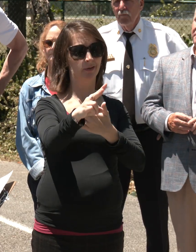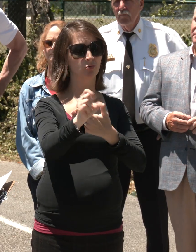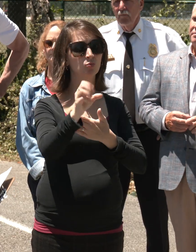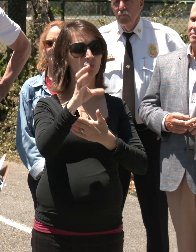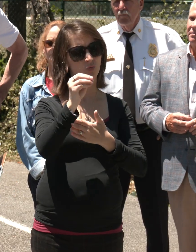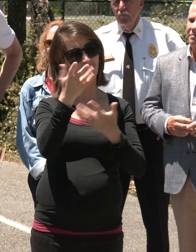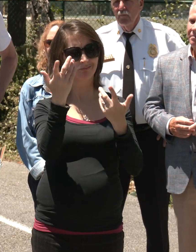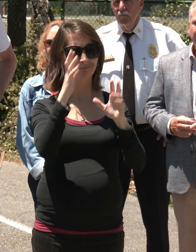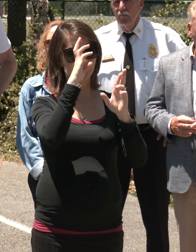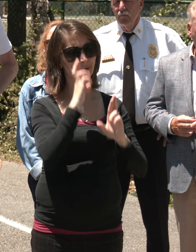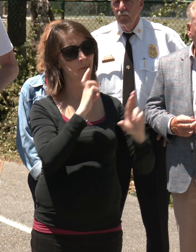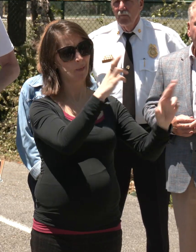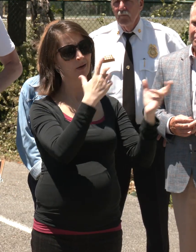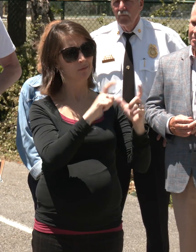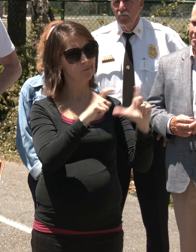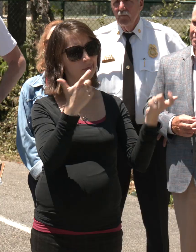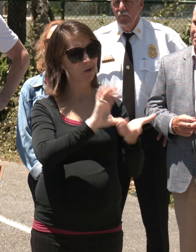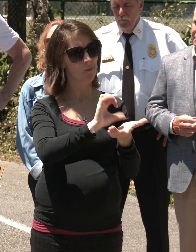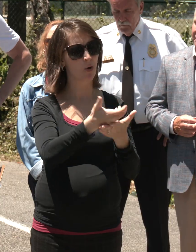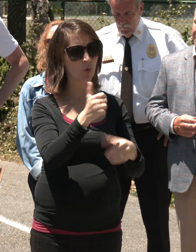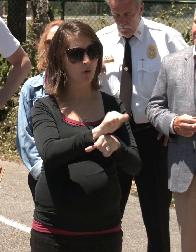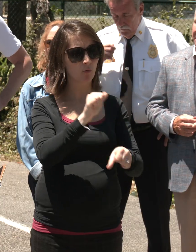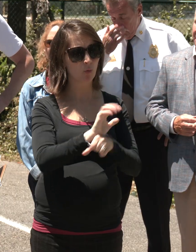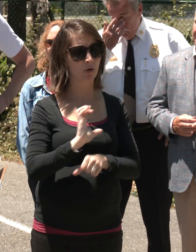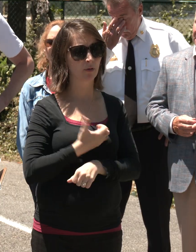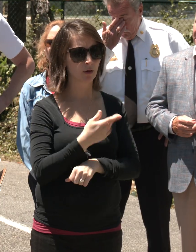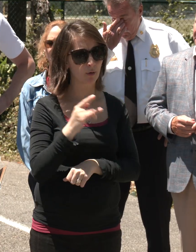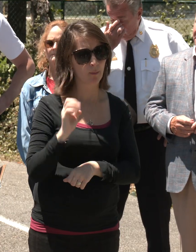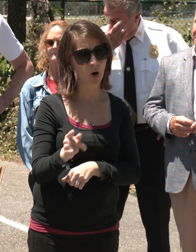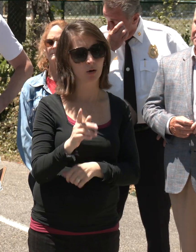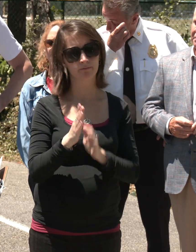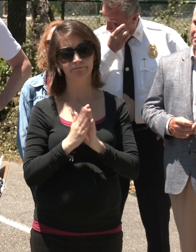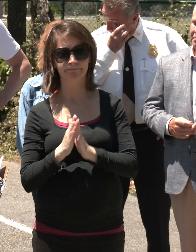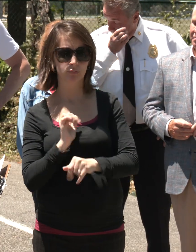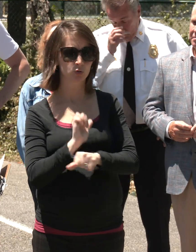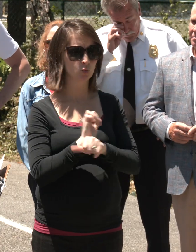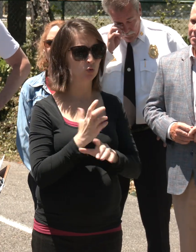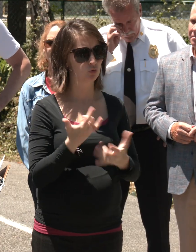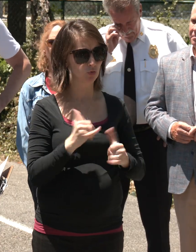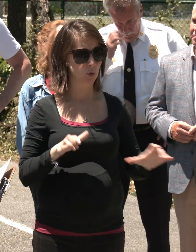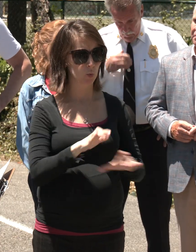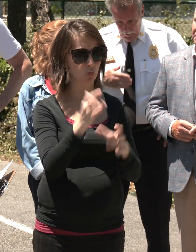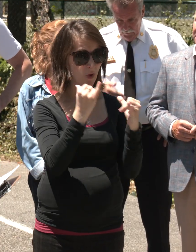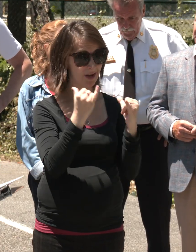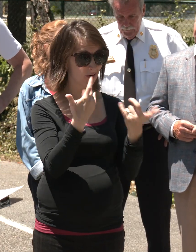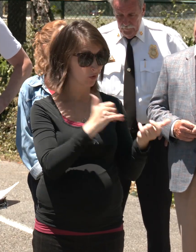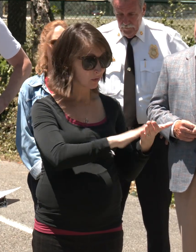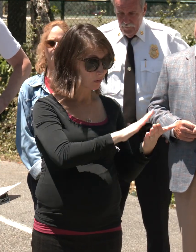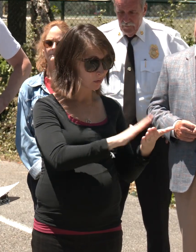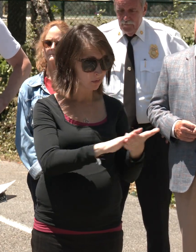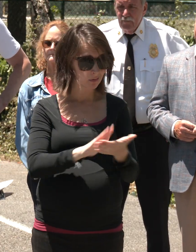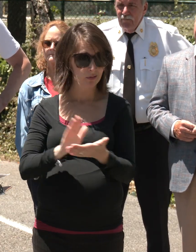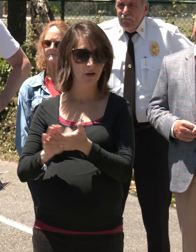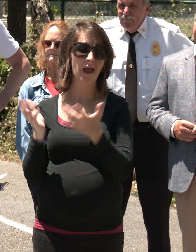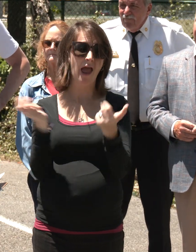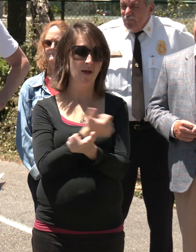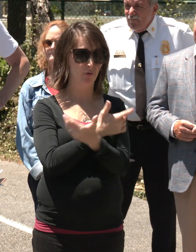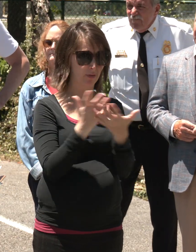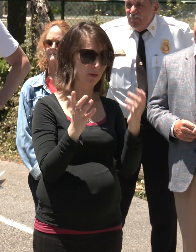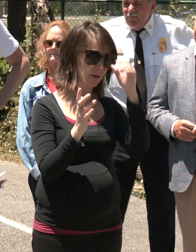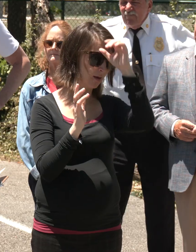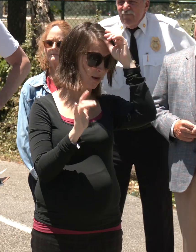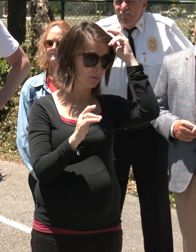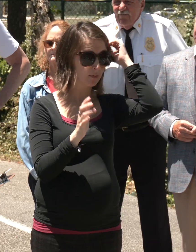out of respect for the enormous amount of work that our parks and our city workers are doing to help this cleanup. That has been